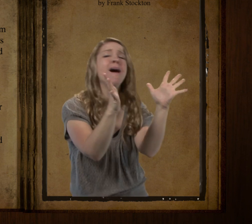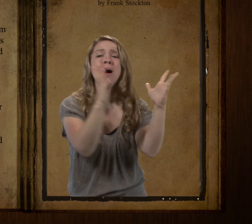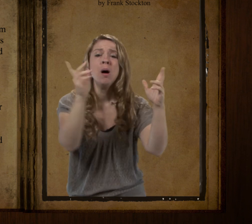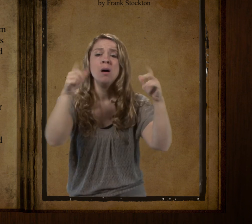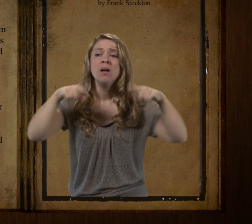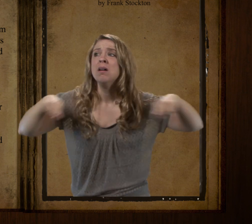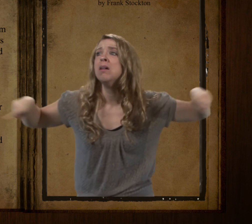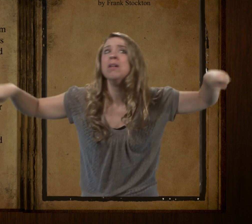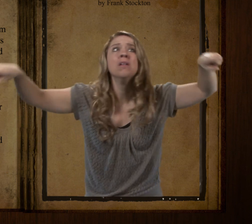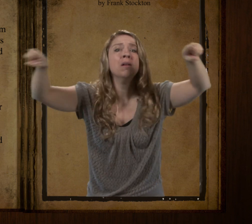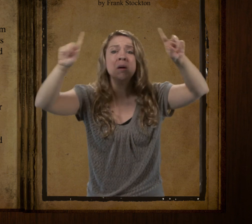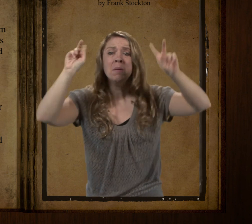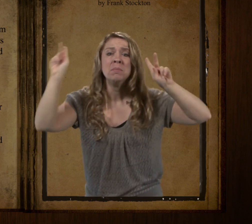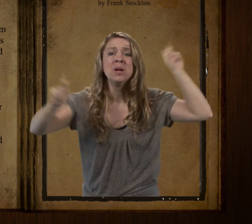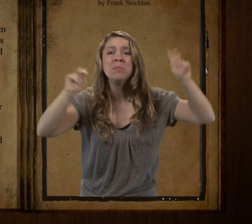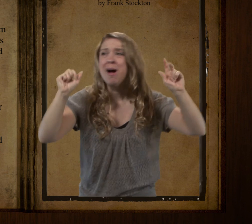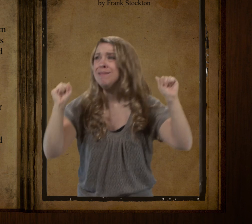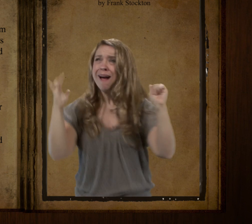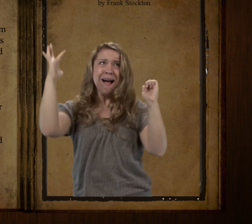with